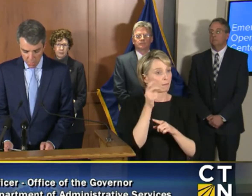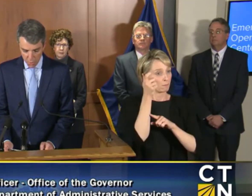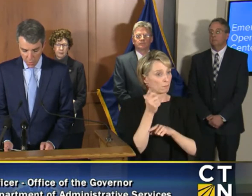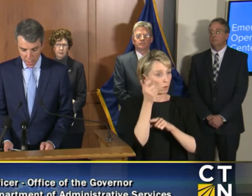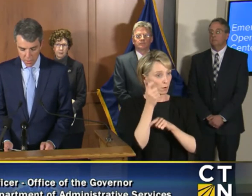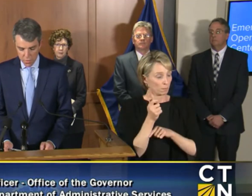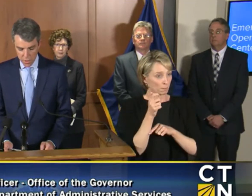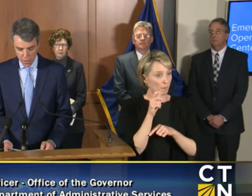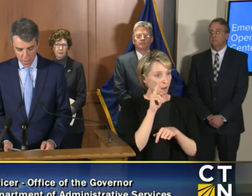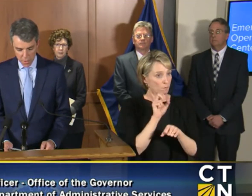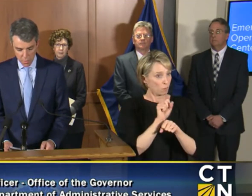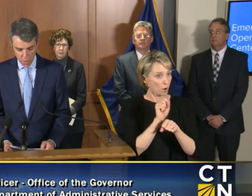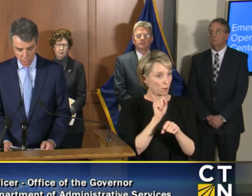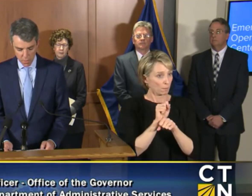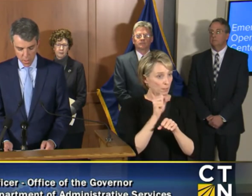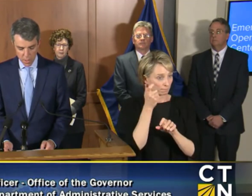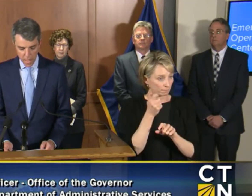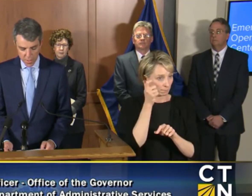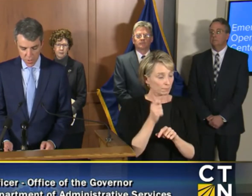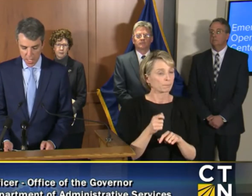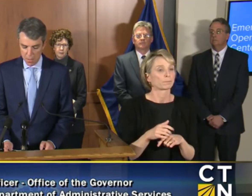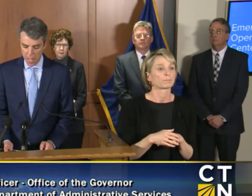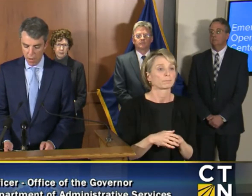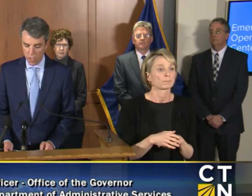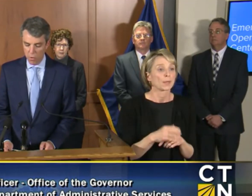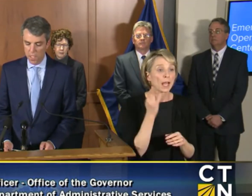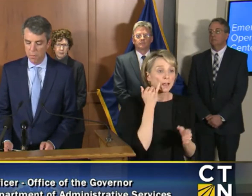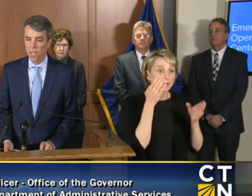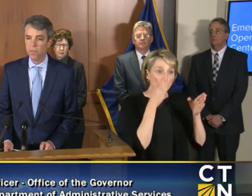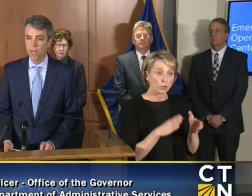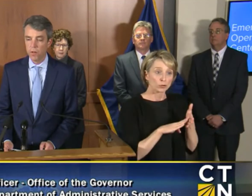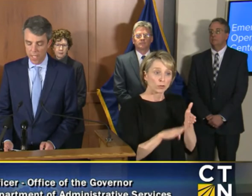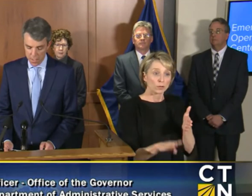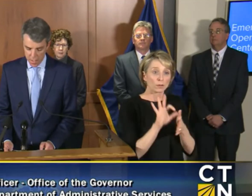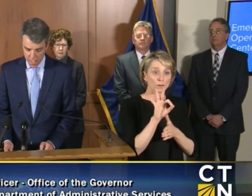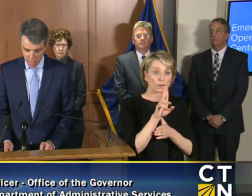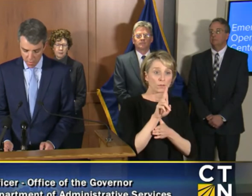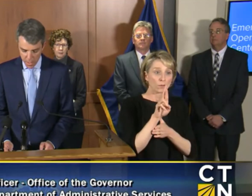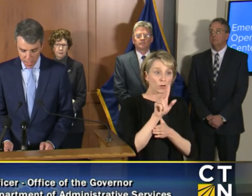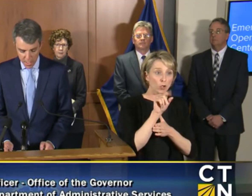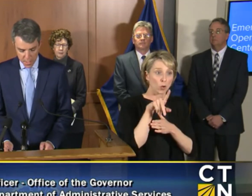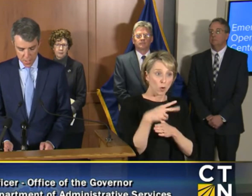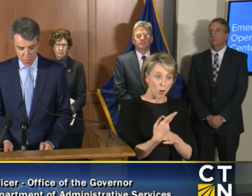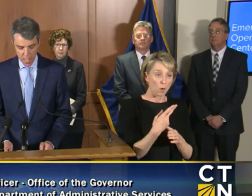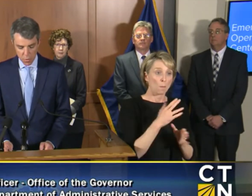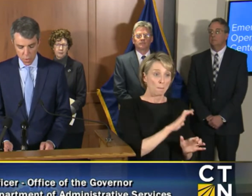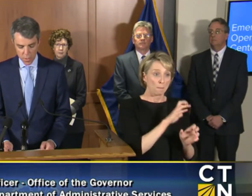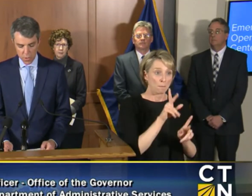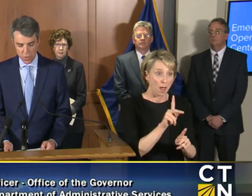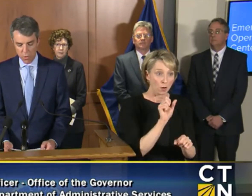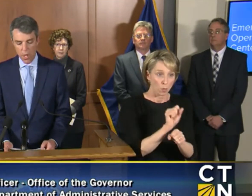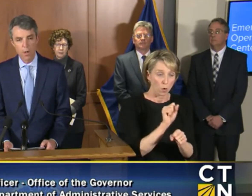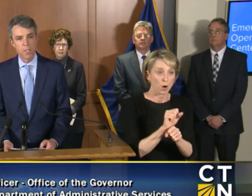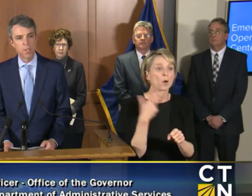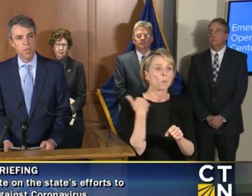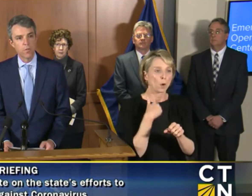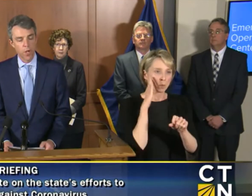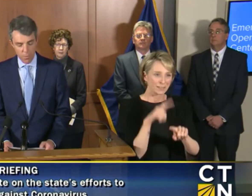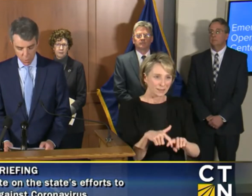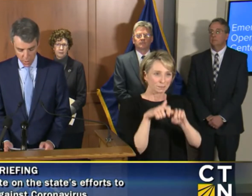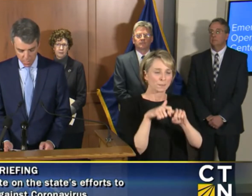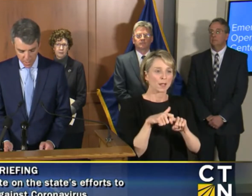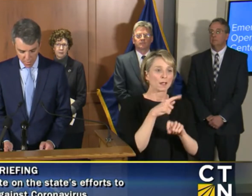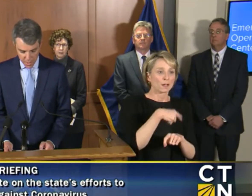furloughed employee who's returning to work, we're exercising power granted by the federal and state government to suspend work search requirements